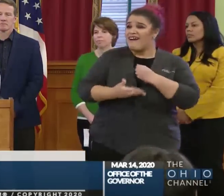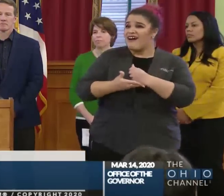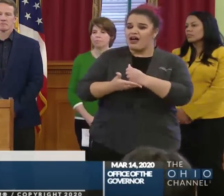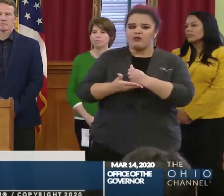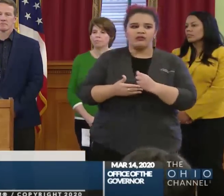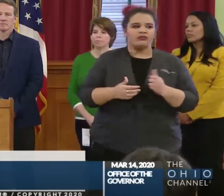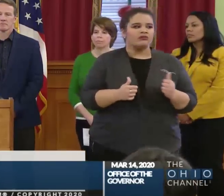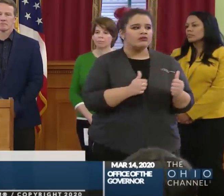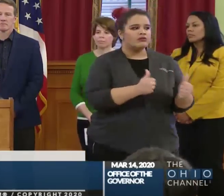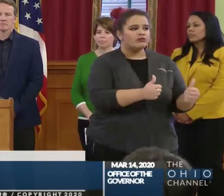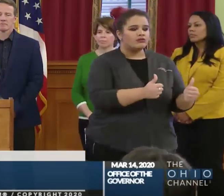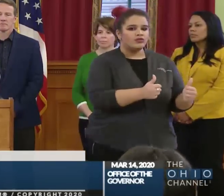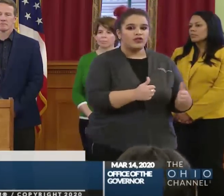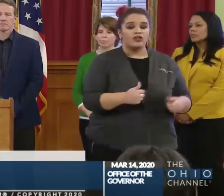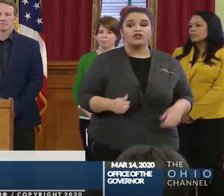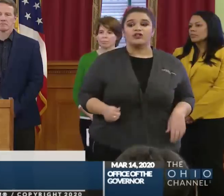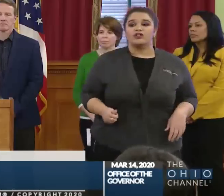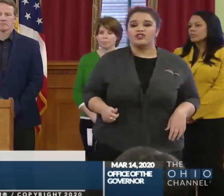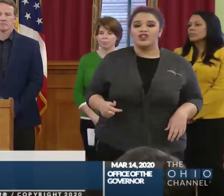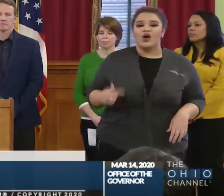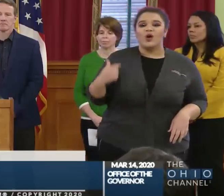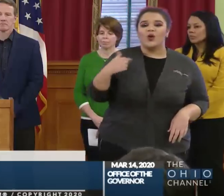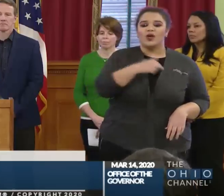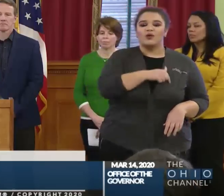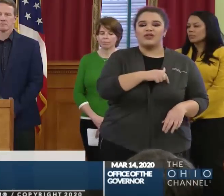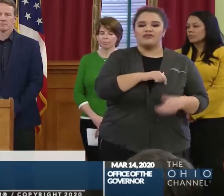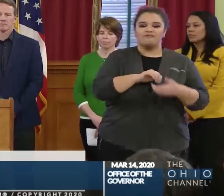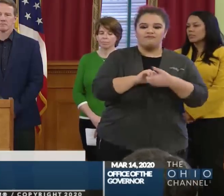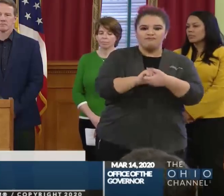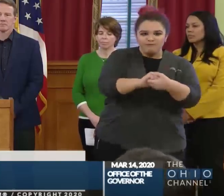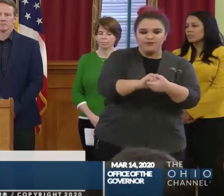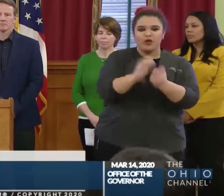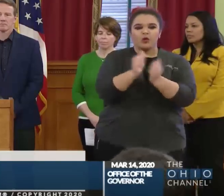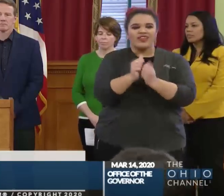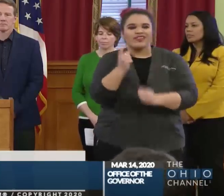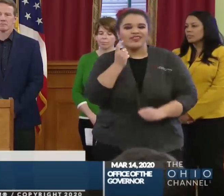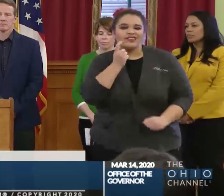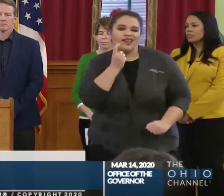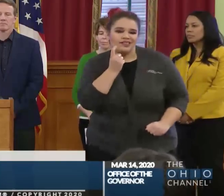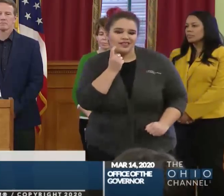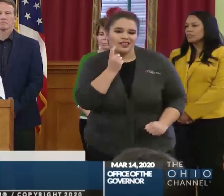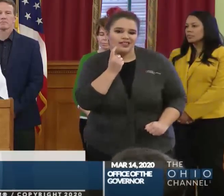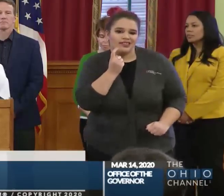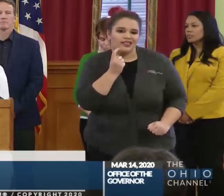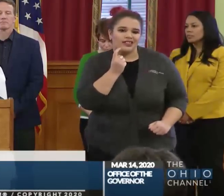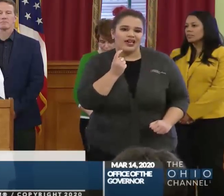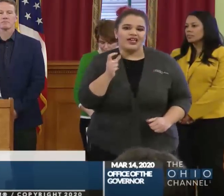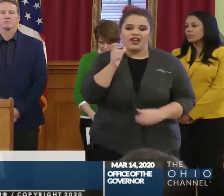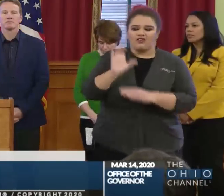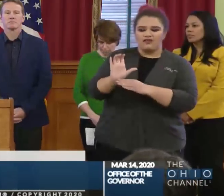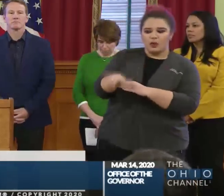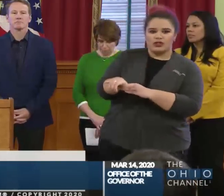we'll be working with dentists. We won't be just putting something down on them. We're working with them to kind of figure out the best solution.